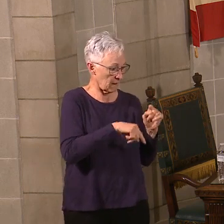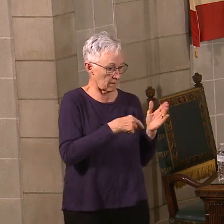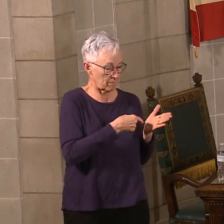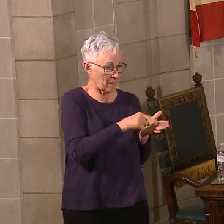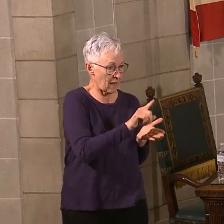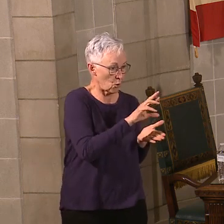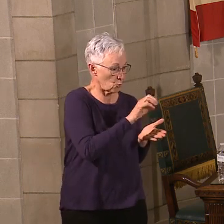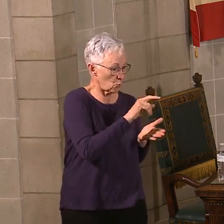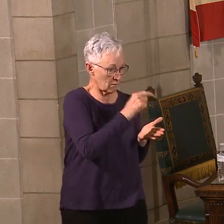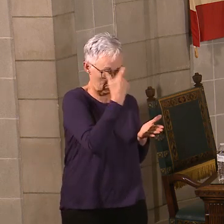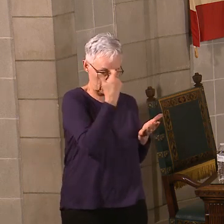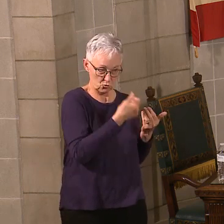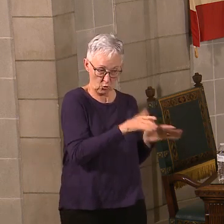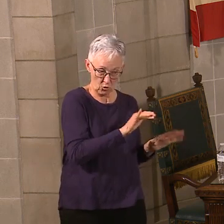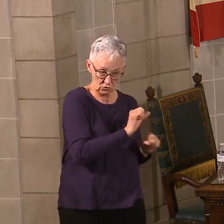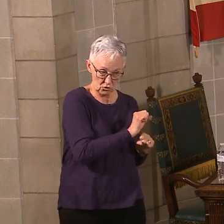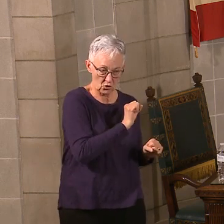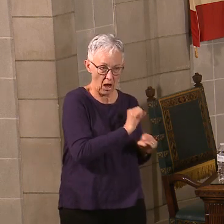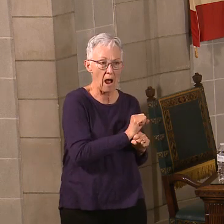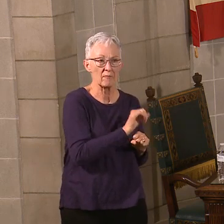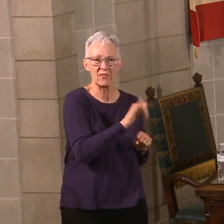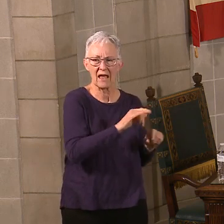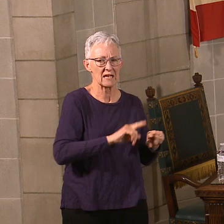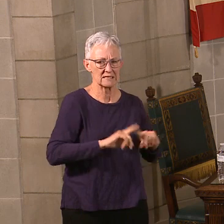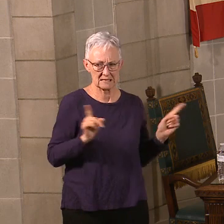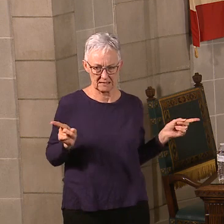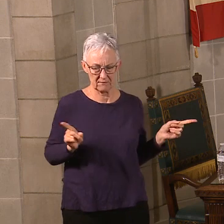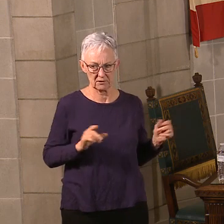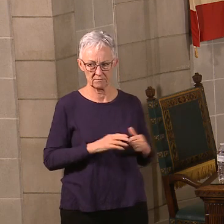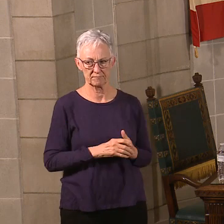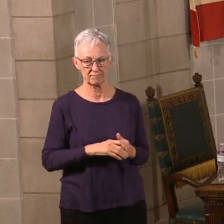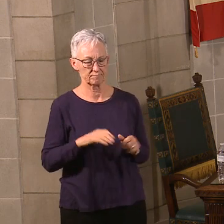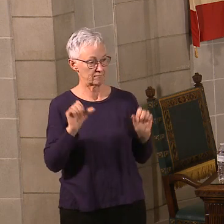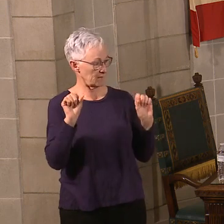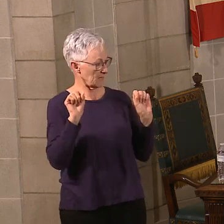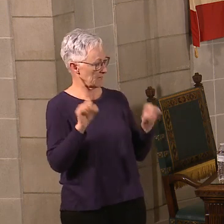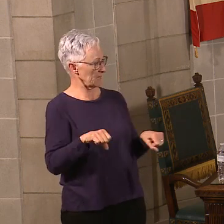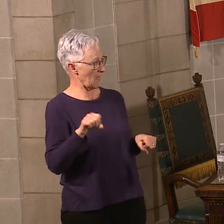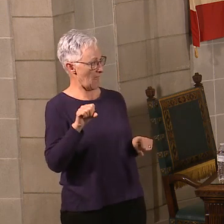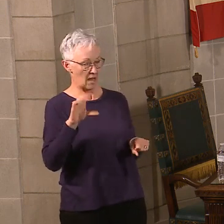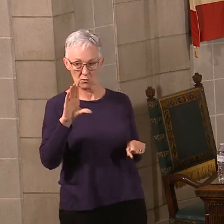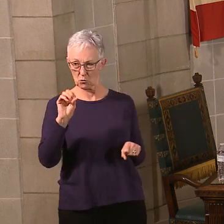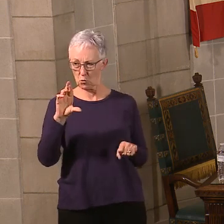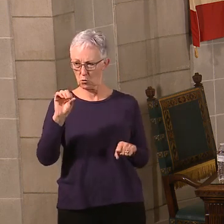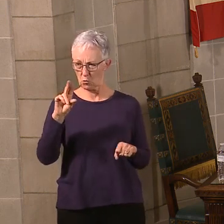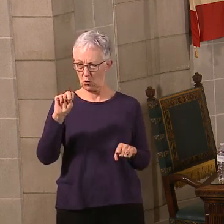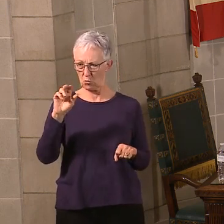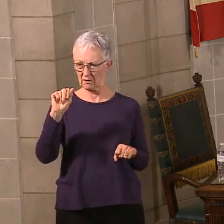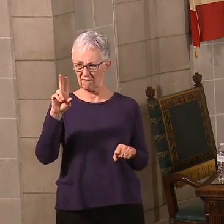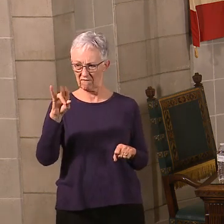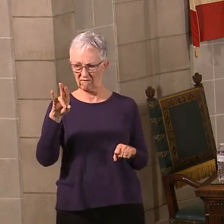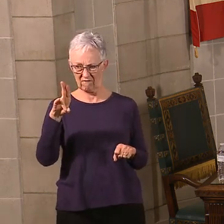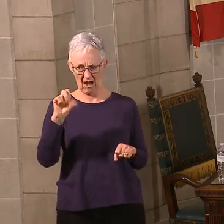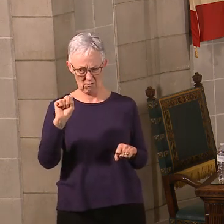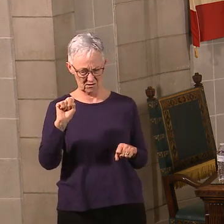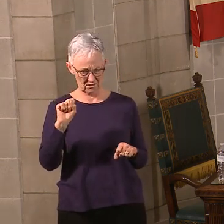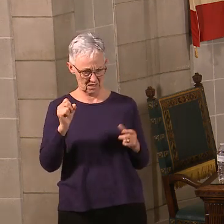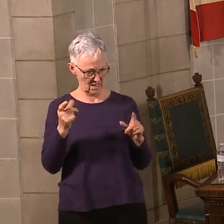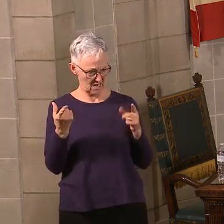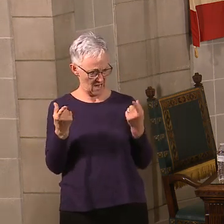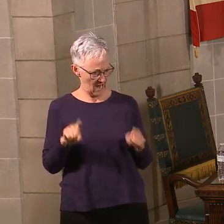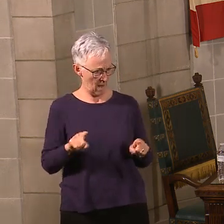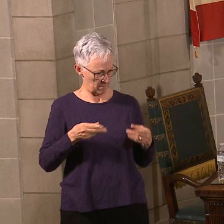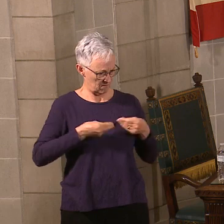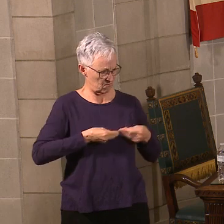Okay, can COVID-19 be transmitted by mosquitoes from person to person? Actually, we kind of covered this last week when somebody asked about the